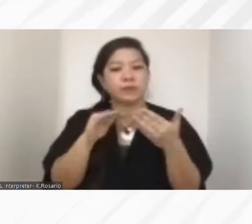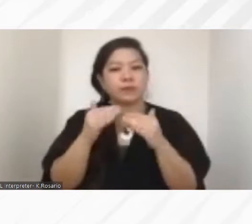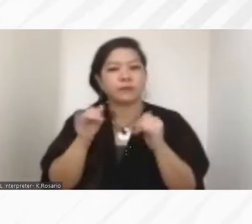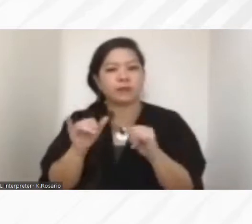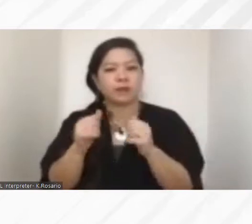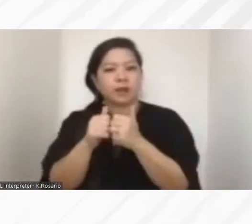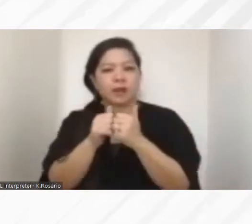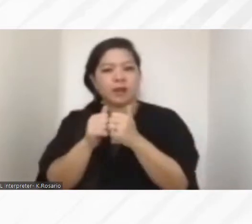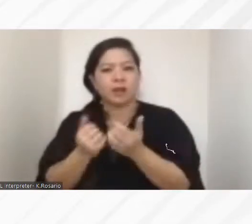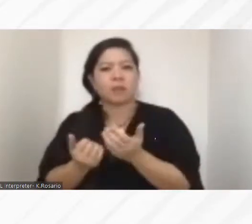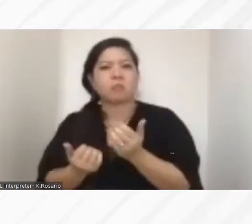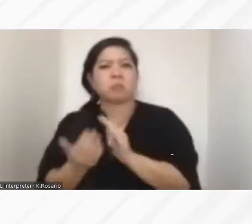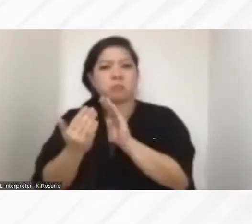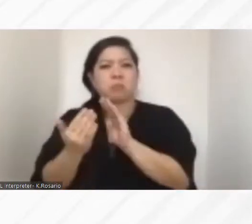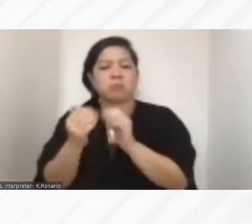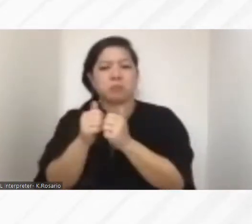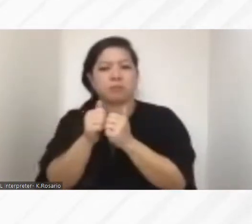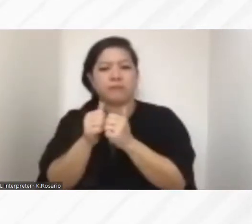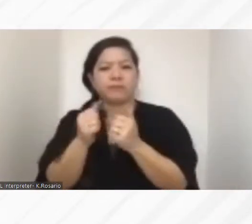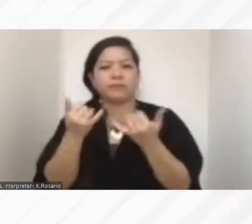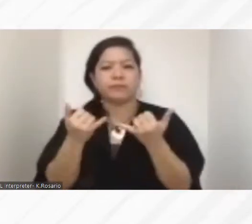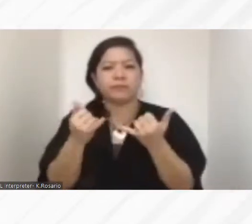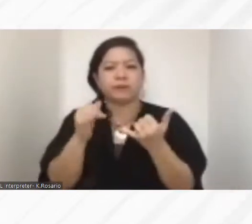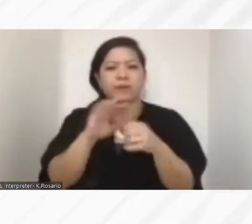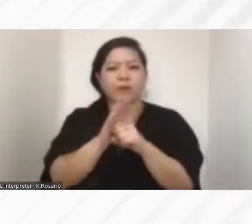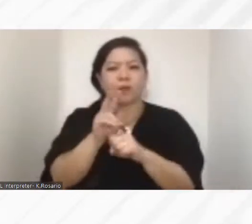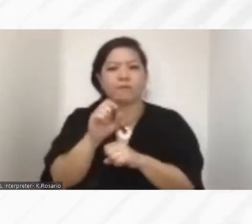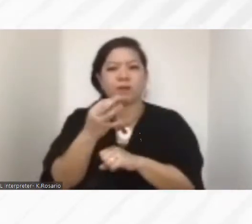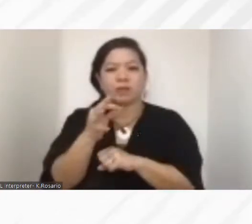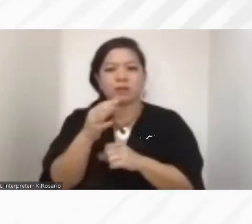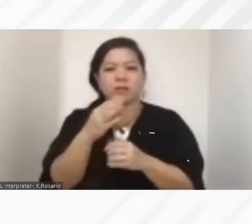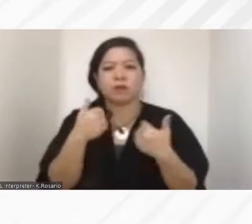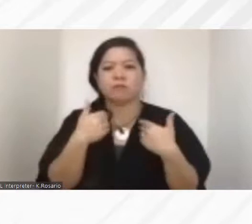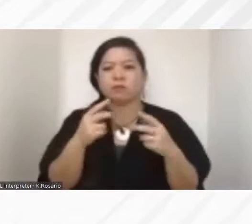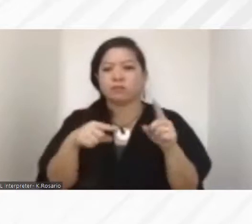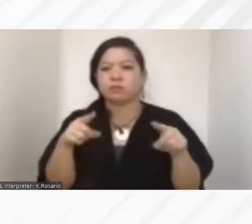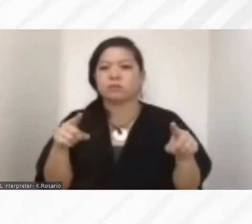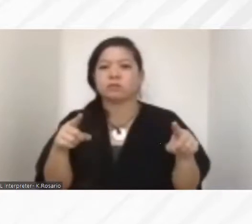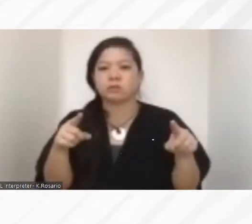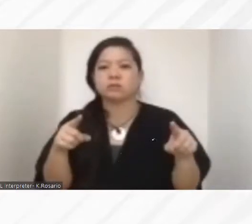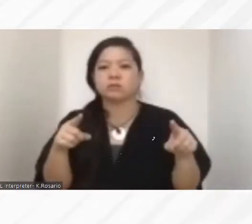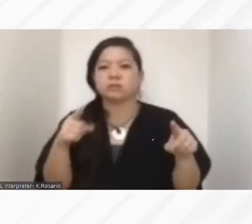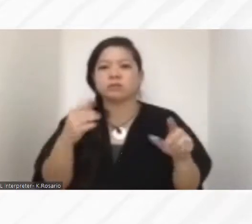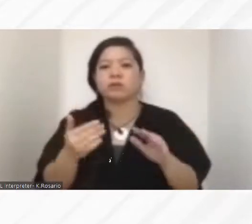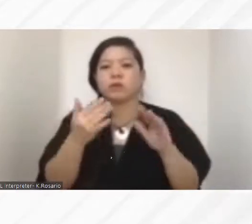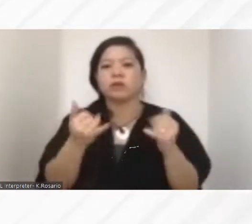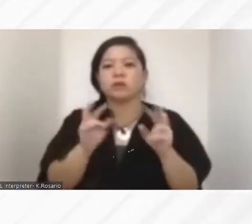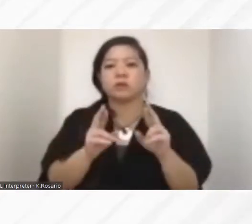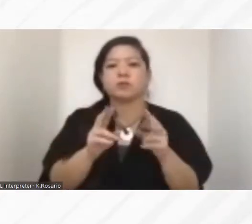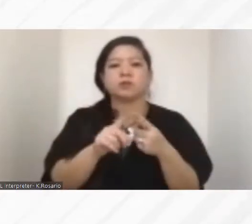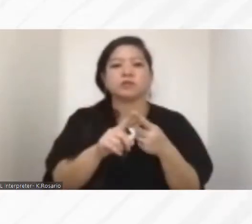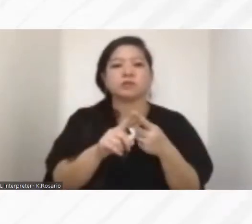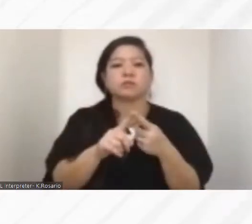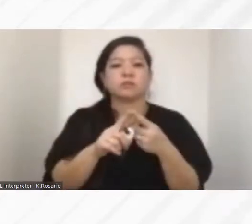in response to the virus. Today, COVID-19 has brought various disciplines to the forefront to respond to the impact on the